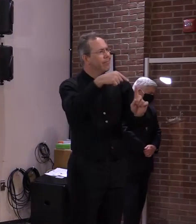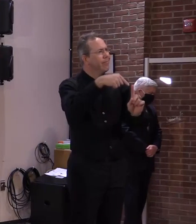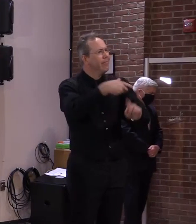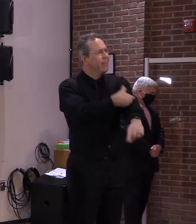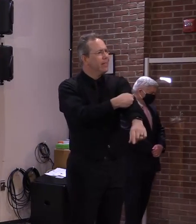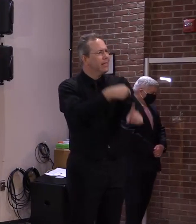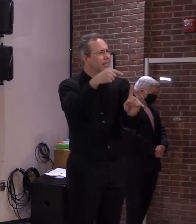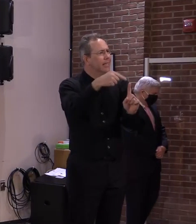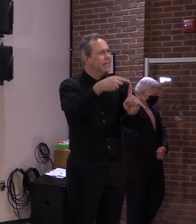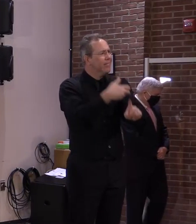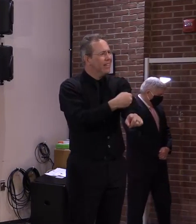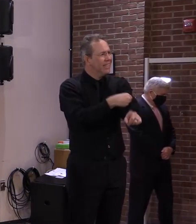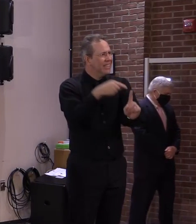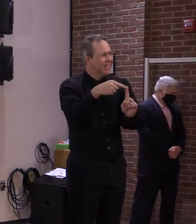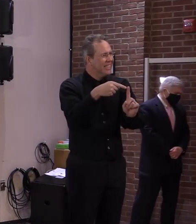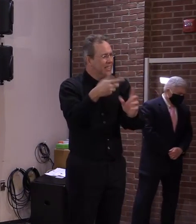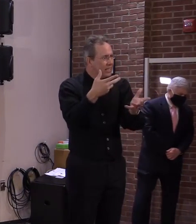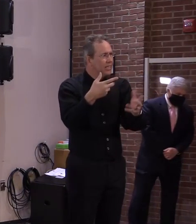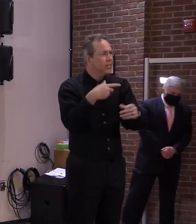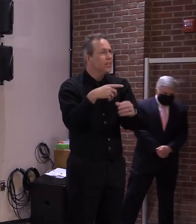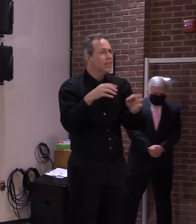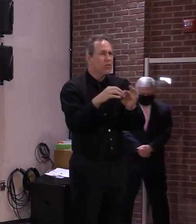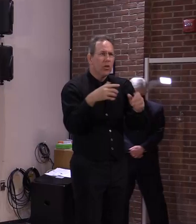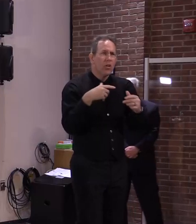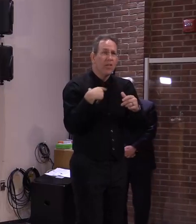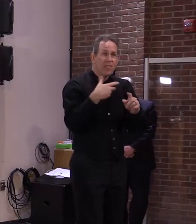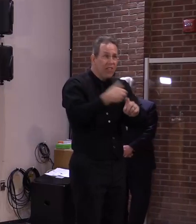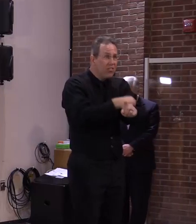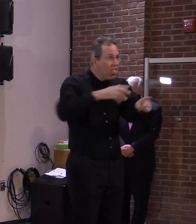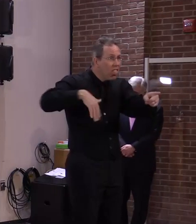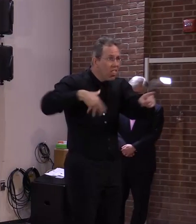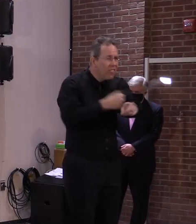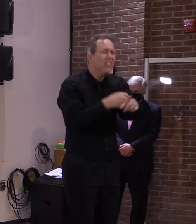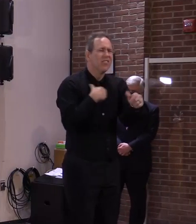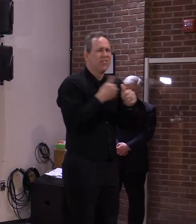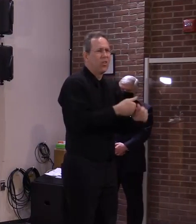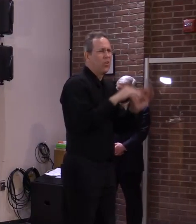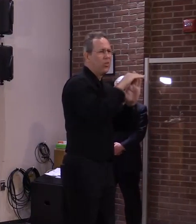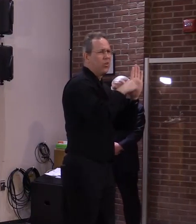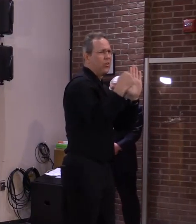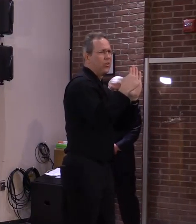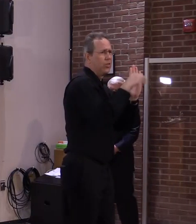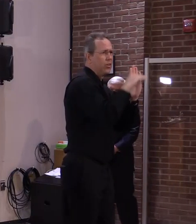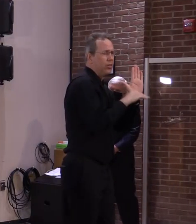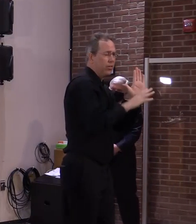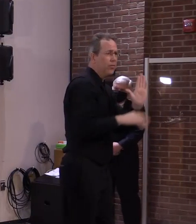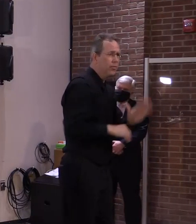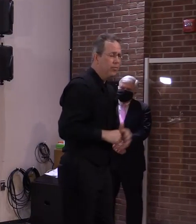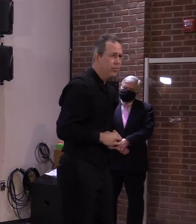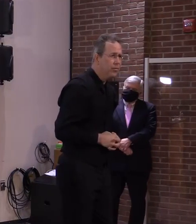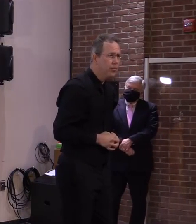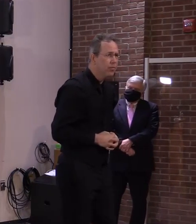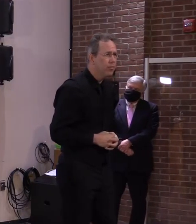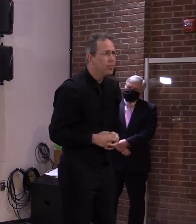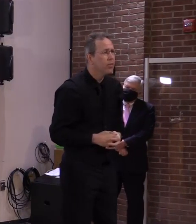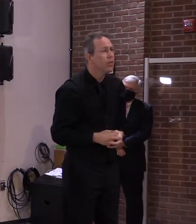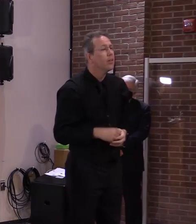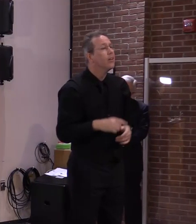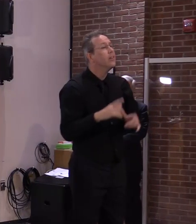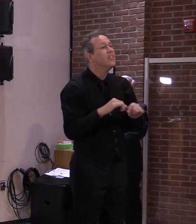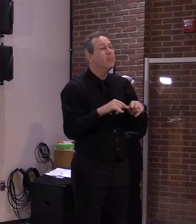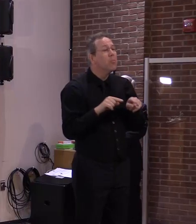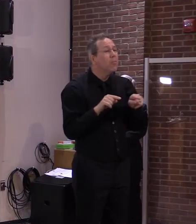race, and we need to work hard in order to win. On the other hand, I know there are also many who